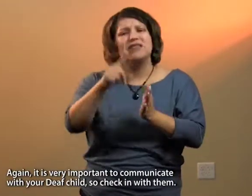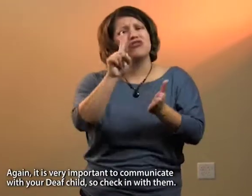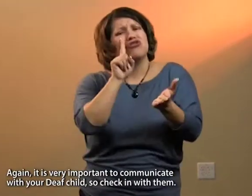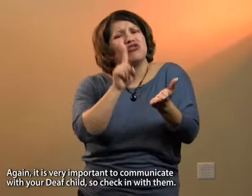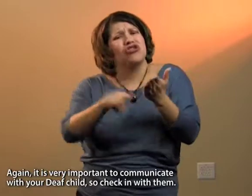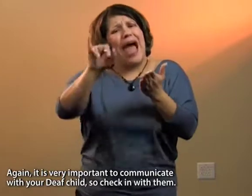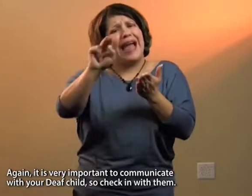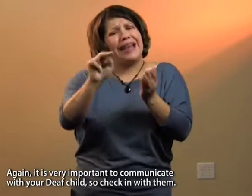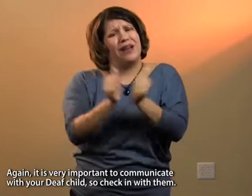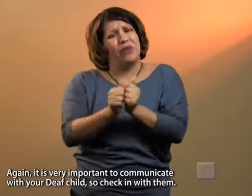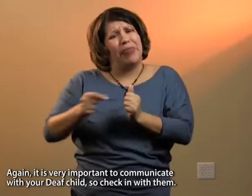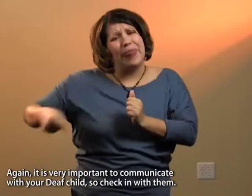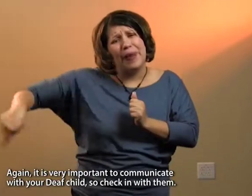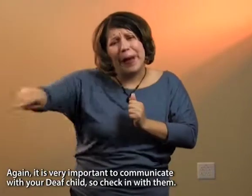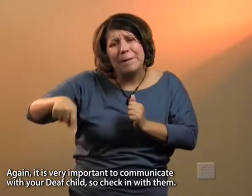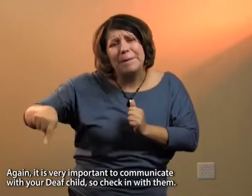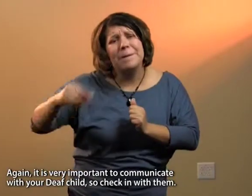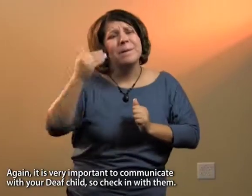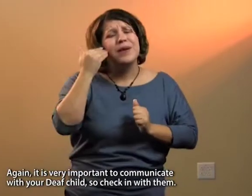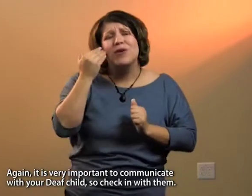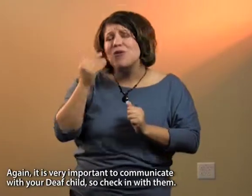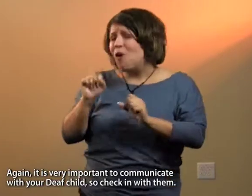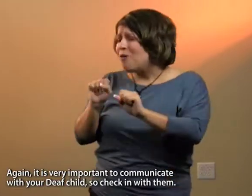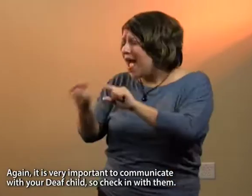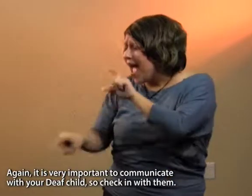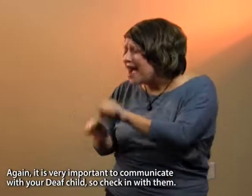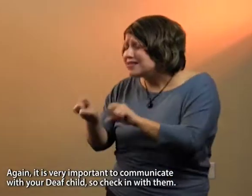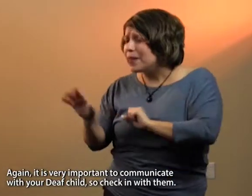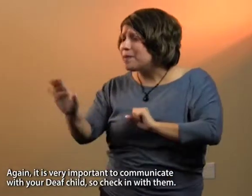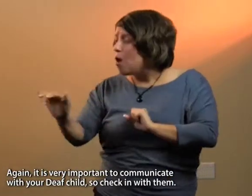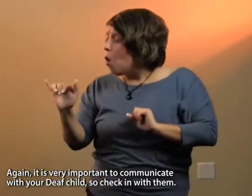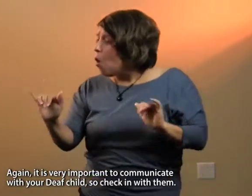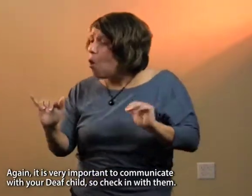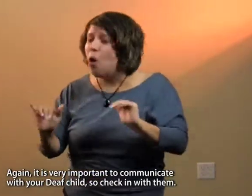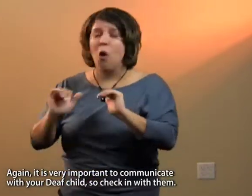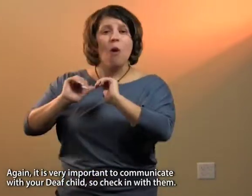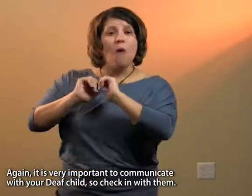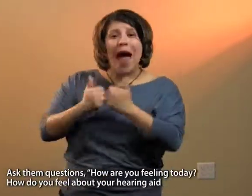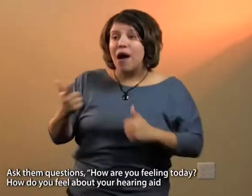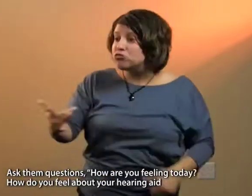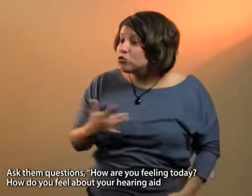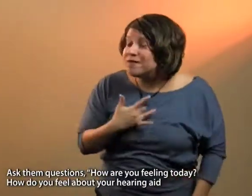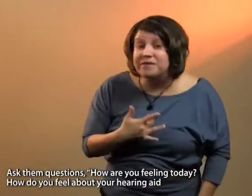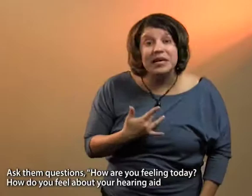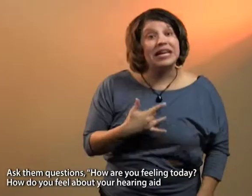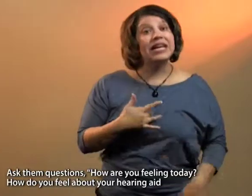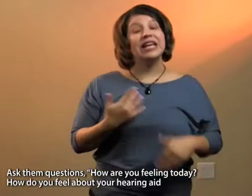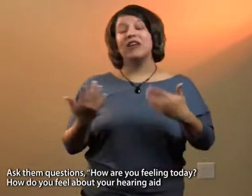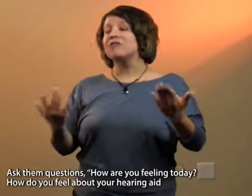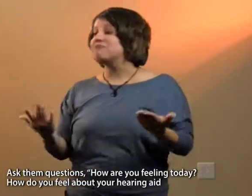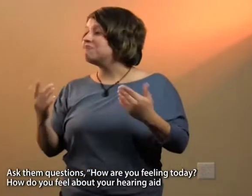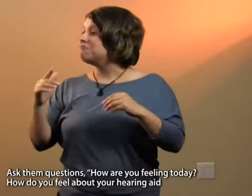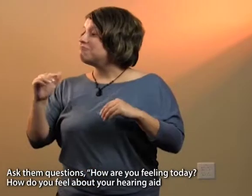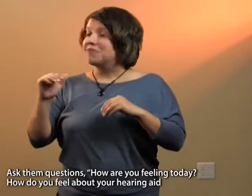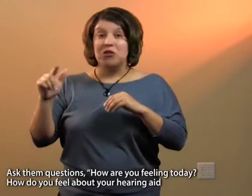child so check in with them ask them questions how you feeling today